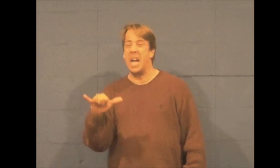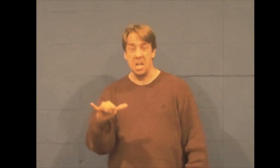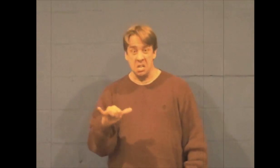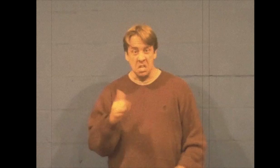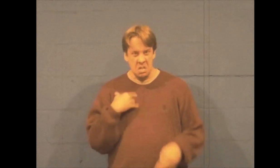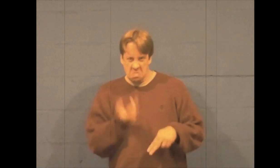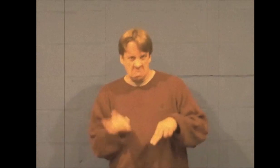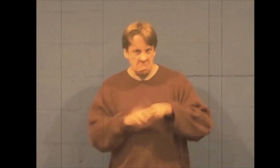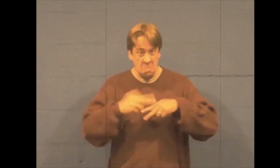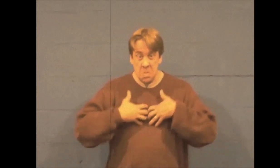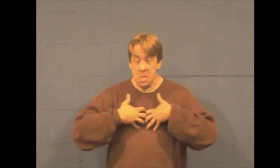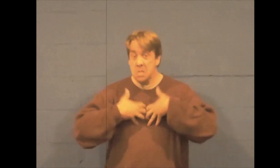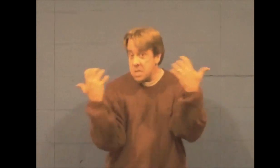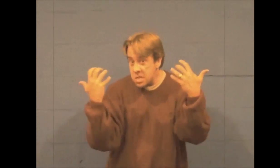me angry.